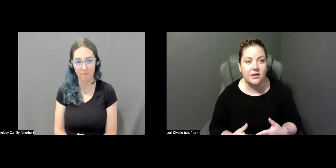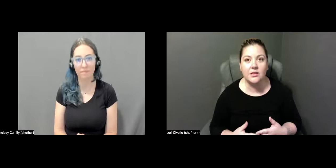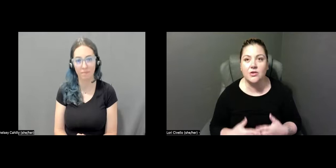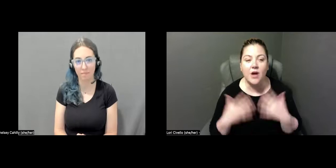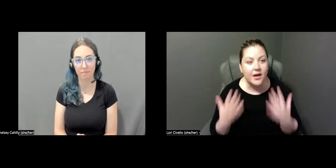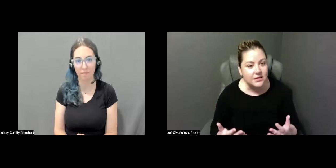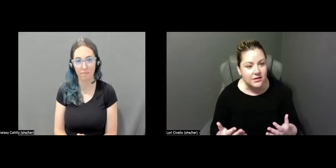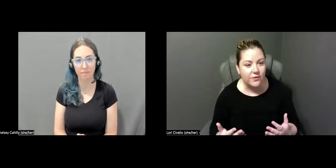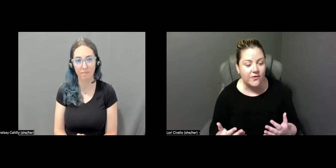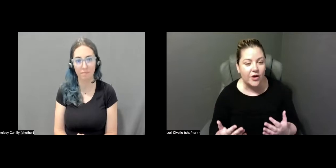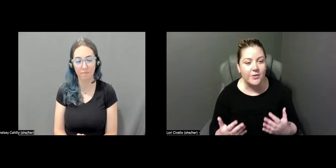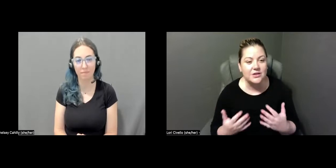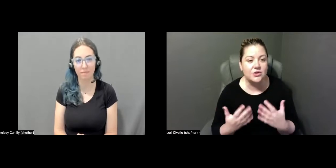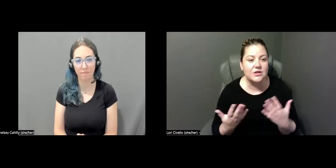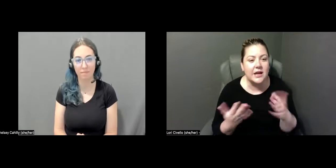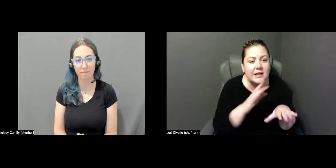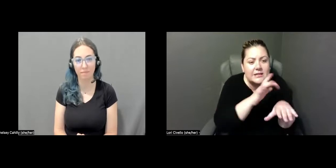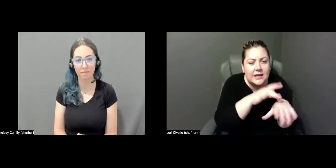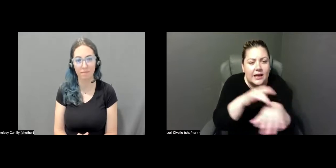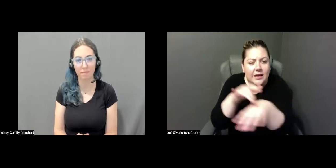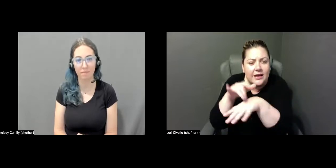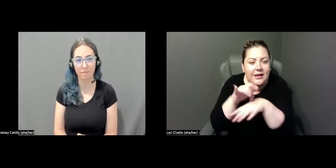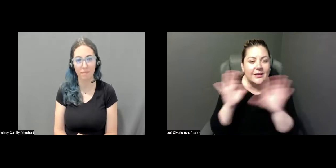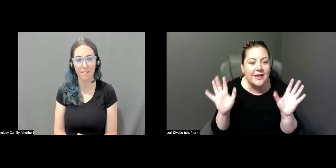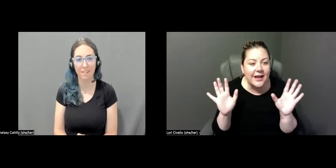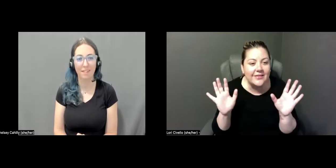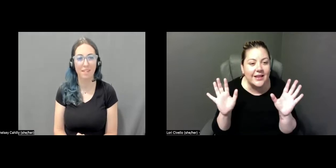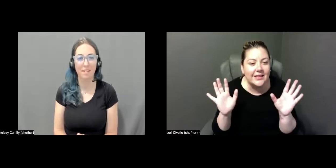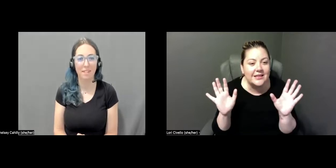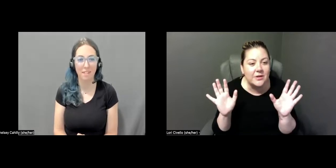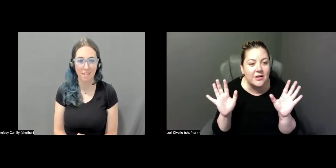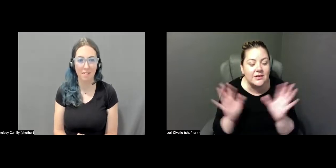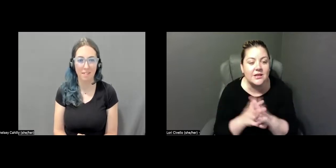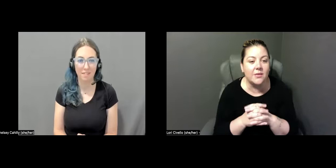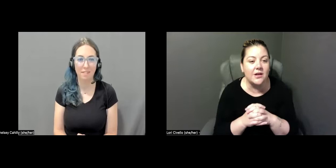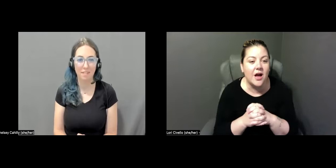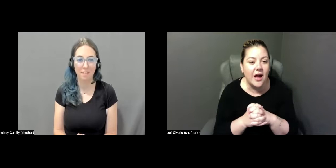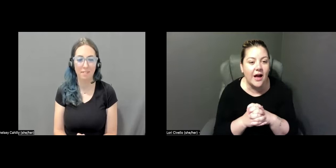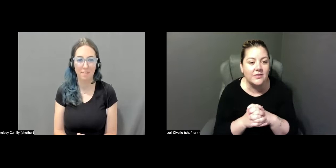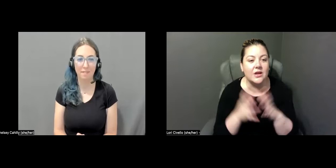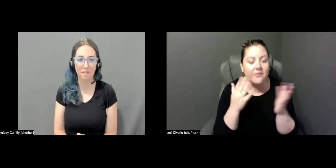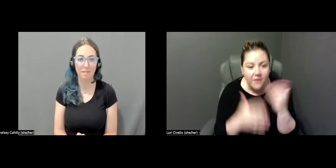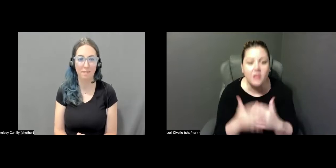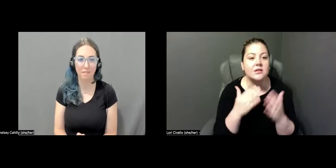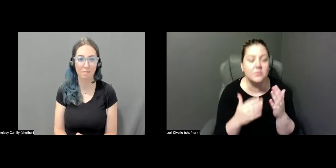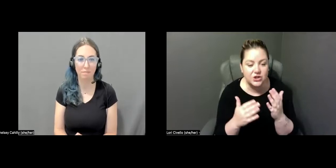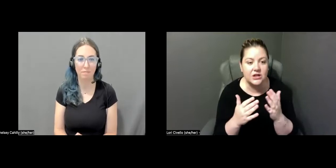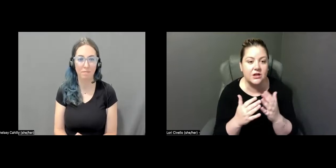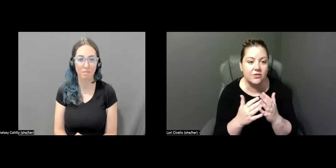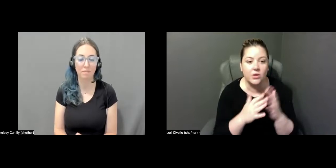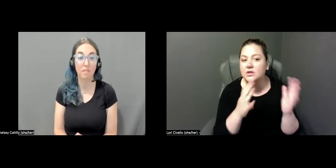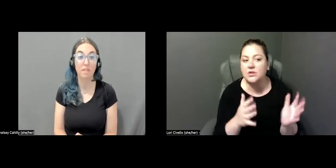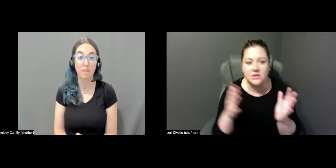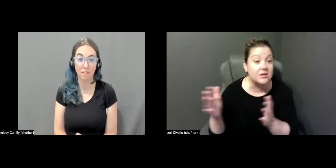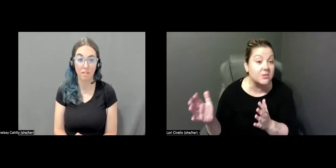said. You're constantly in different environments, and you just kind of get to like kind of lightly experience them and not have to like fall into the machine